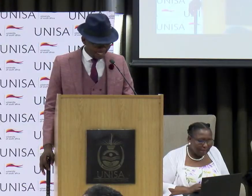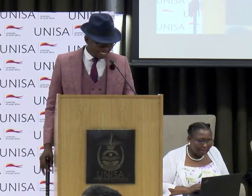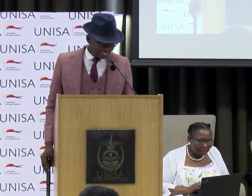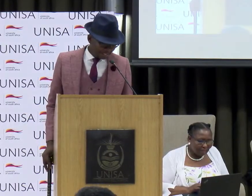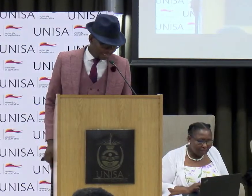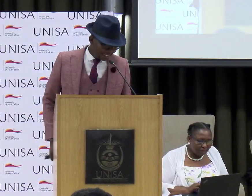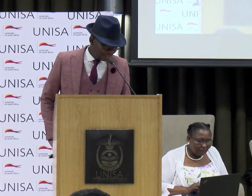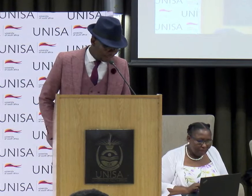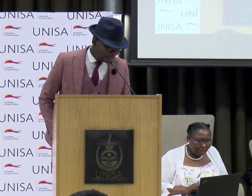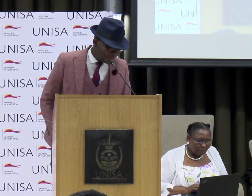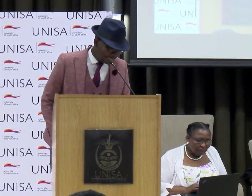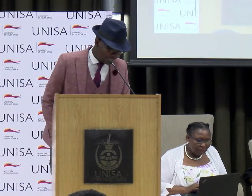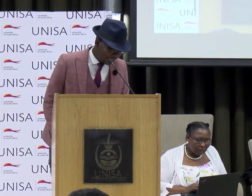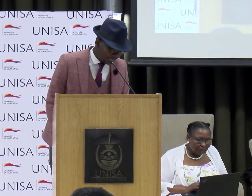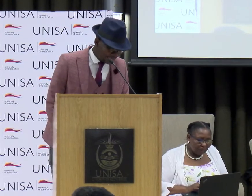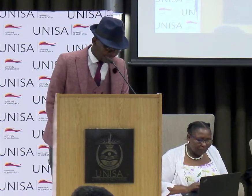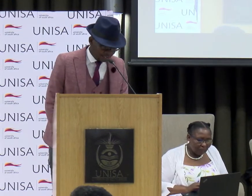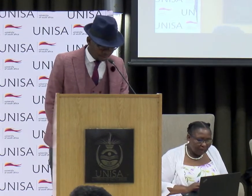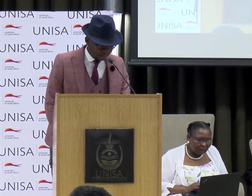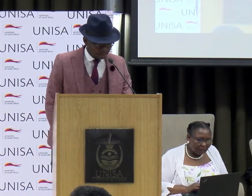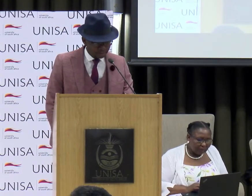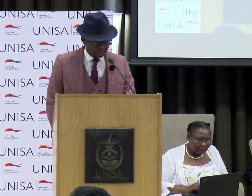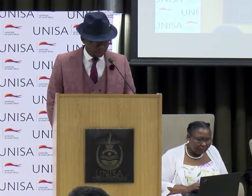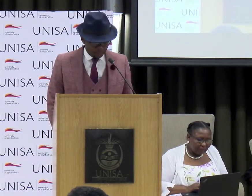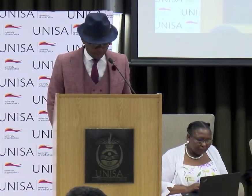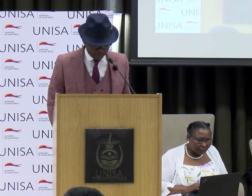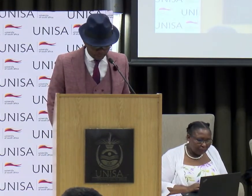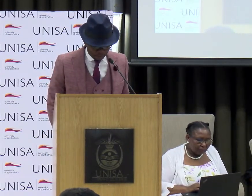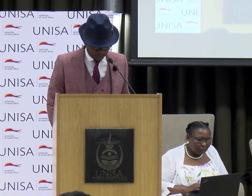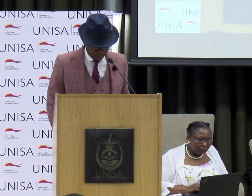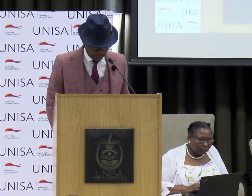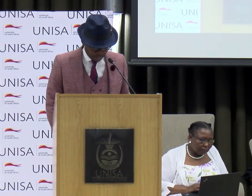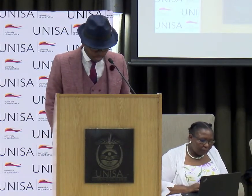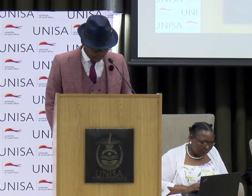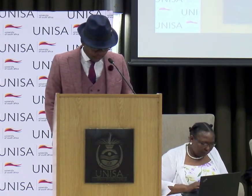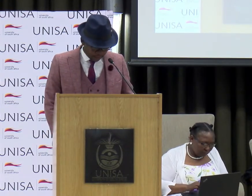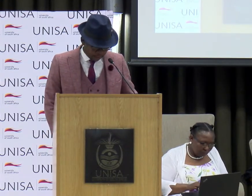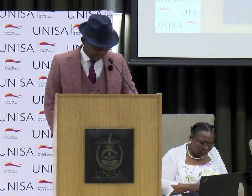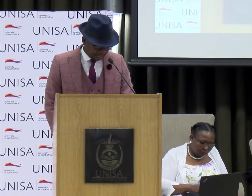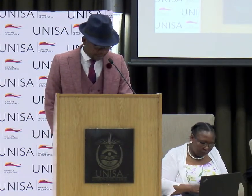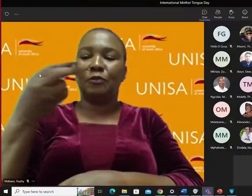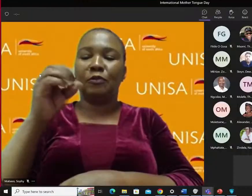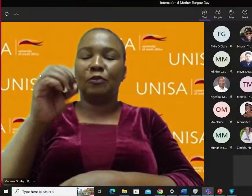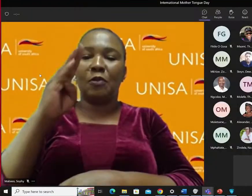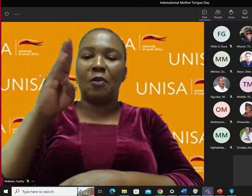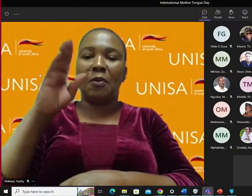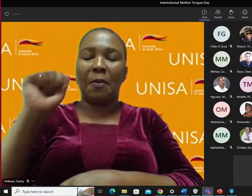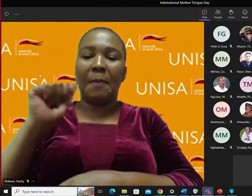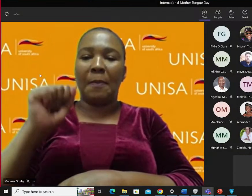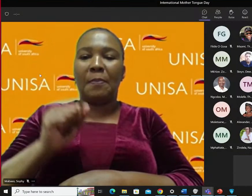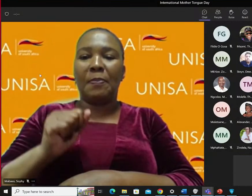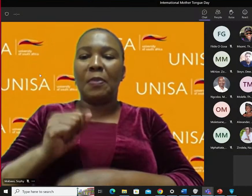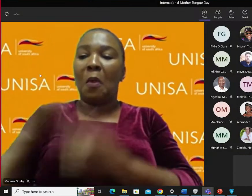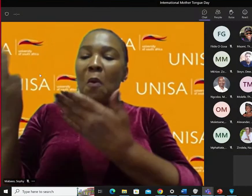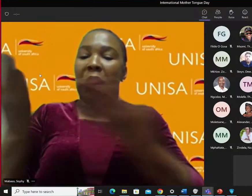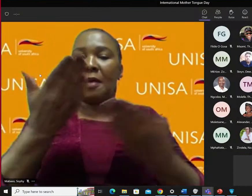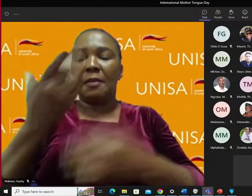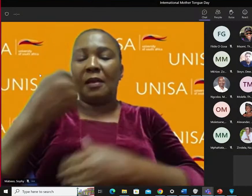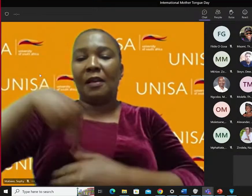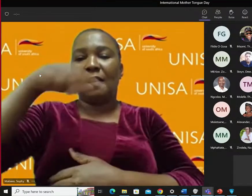All right, no, thank you very much. Thank you, Dr. Shoba, for welcoming us